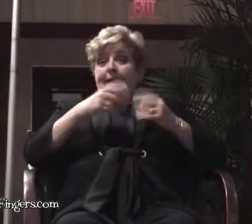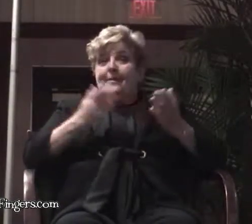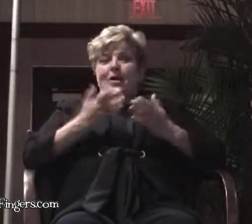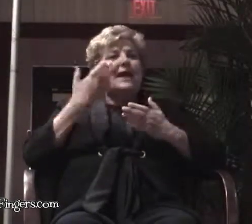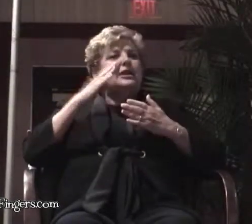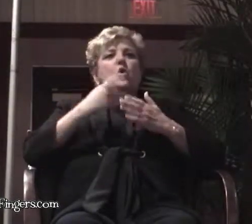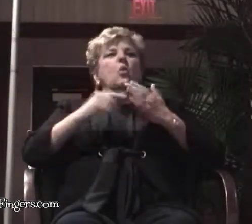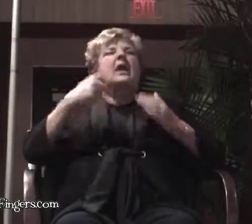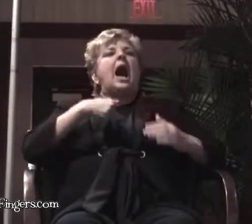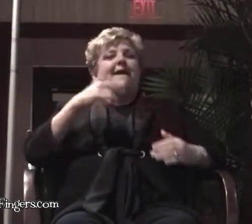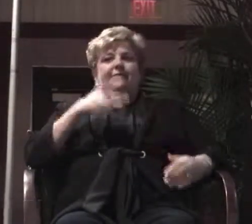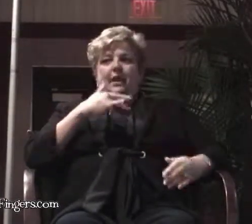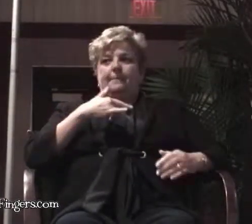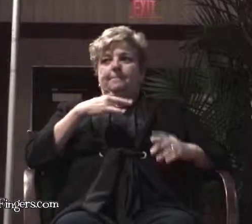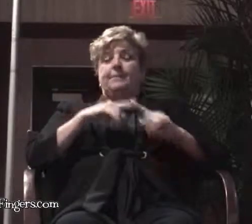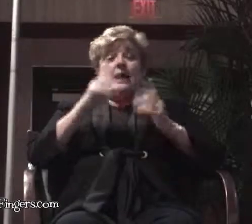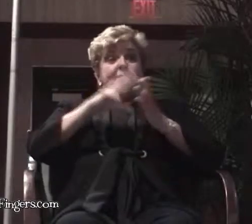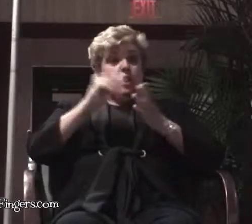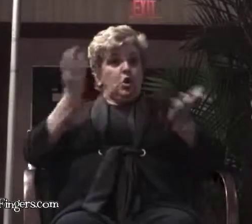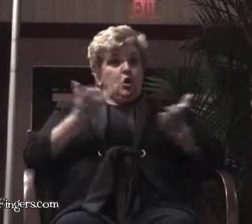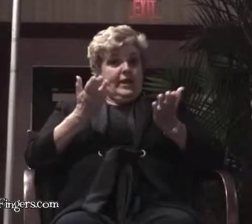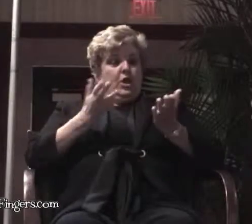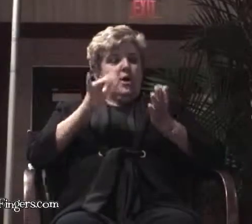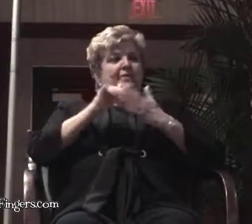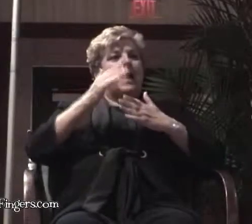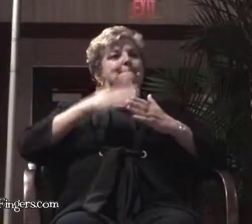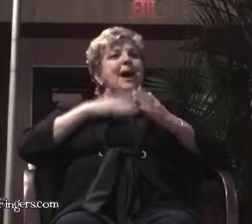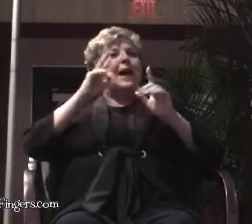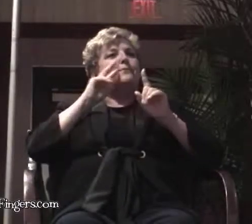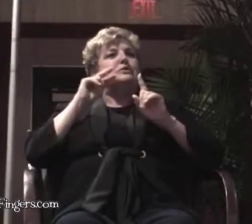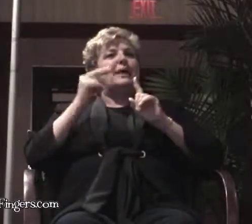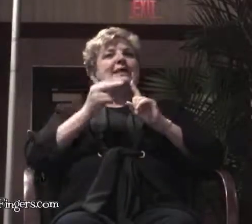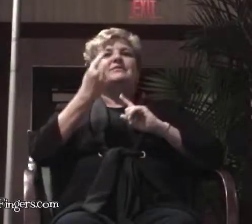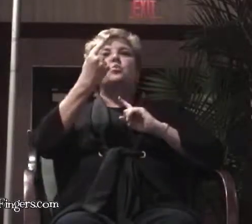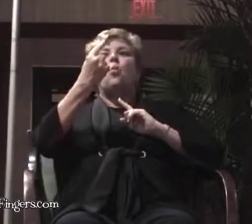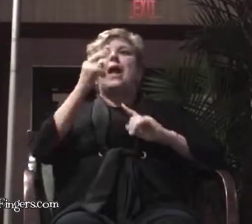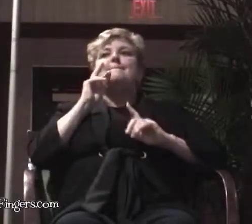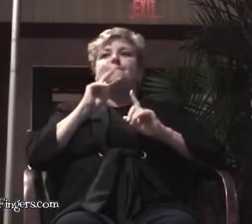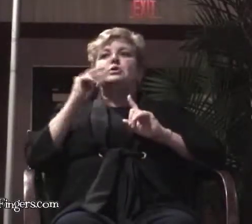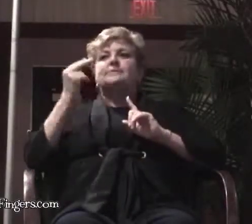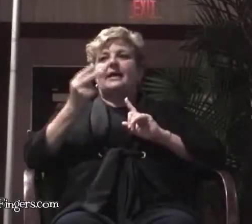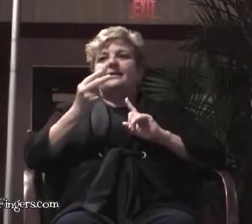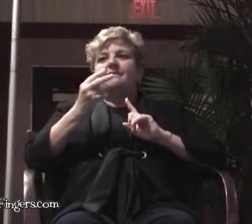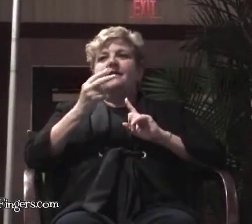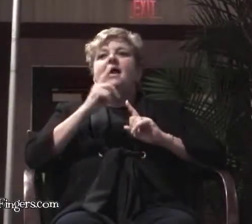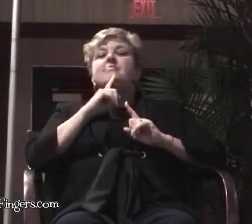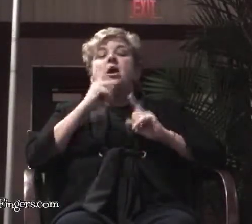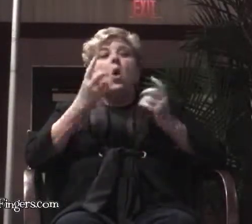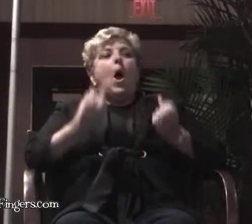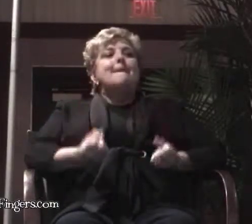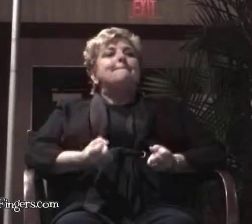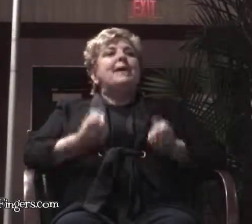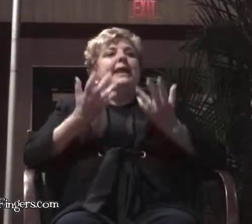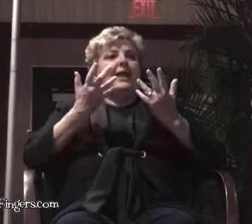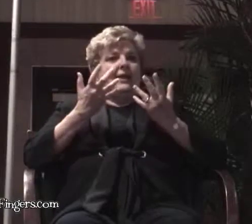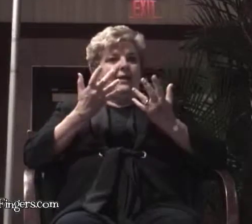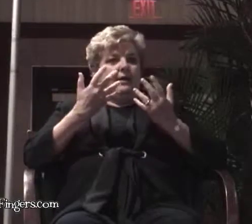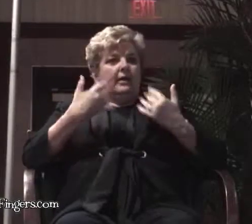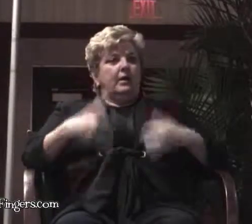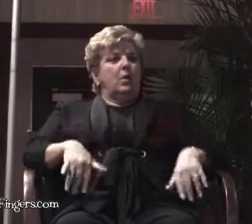But I've learned in here that my perspective is a perspective, one of many. And man, is life easier now